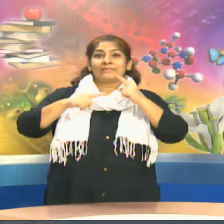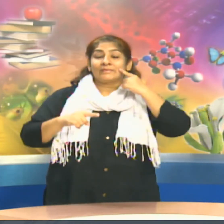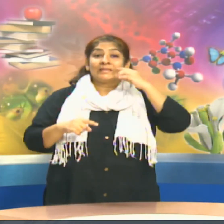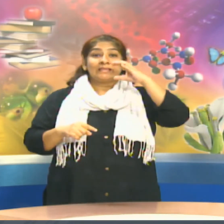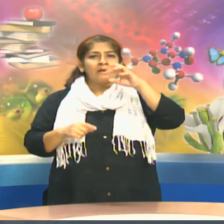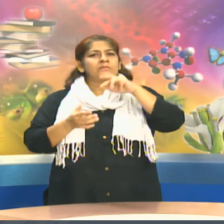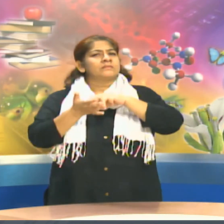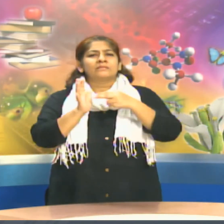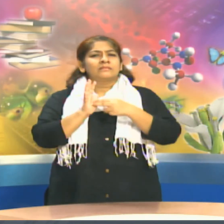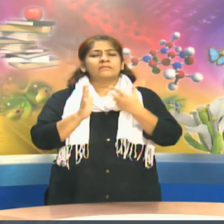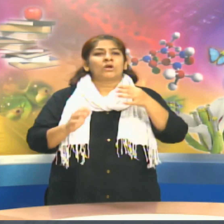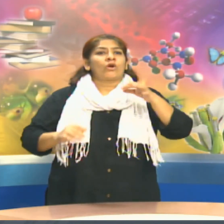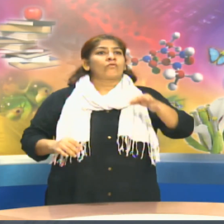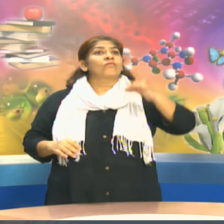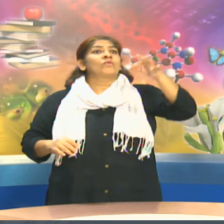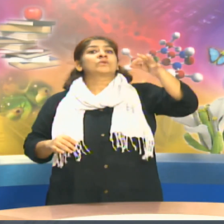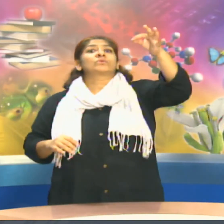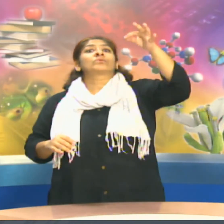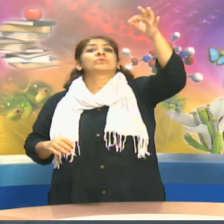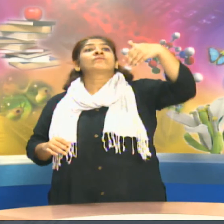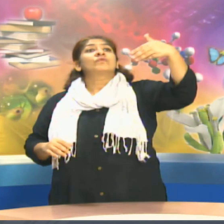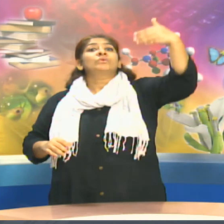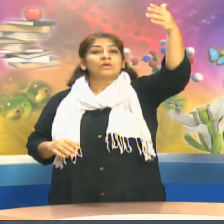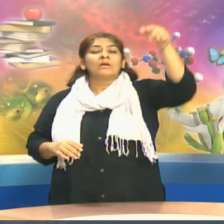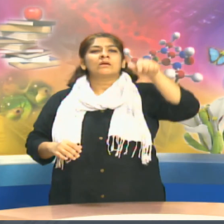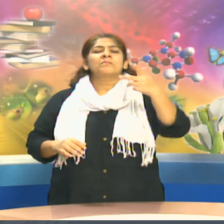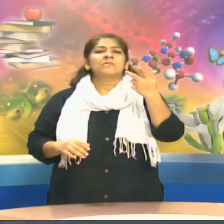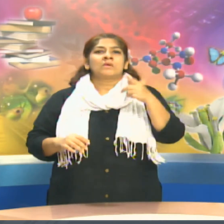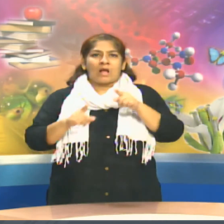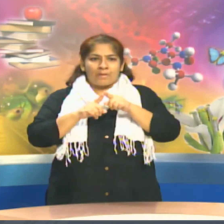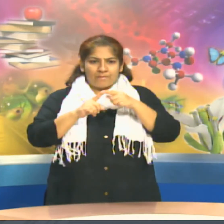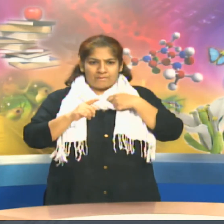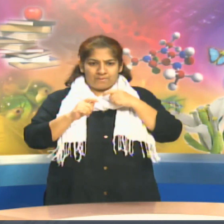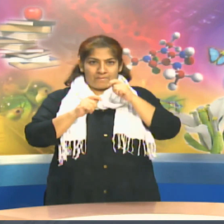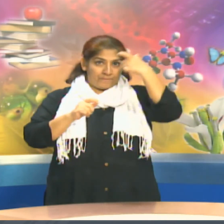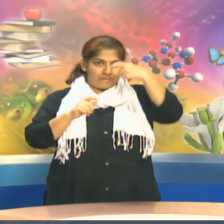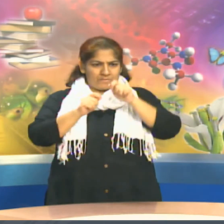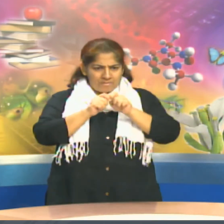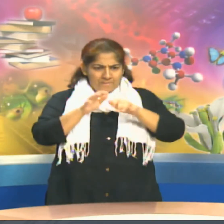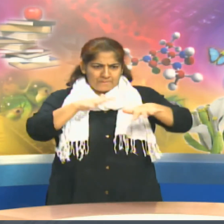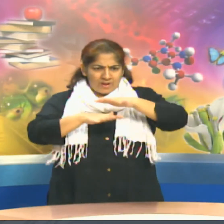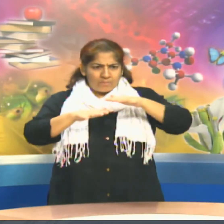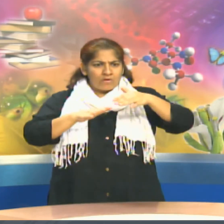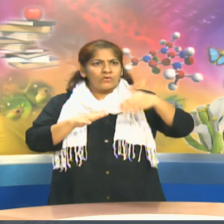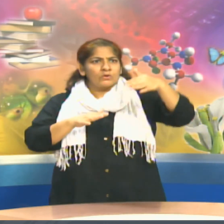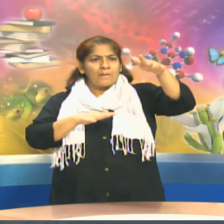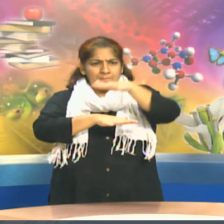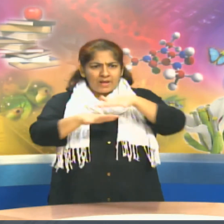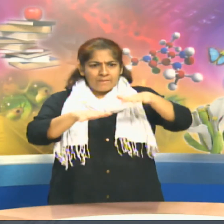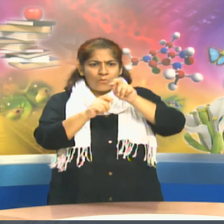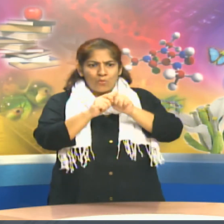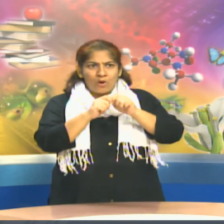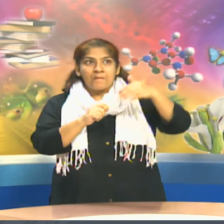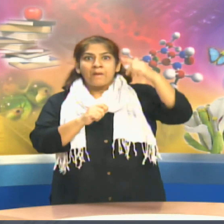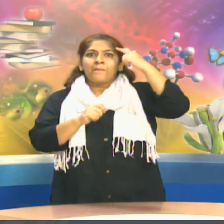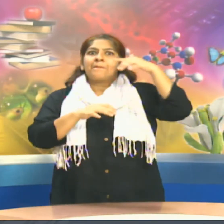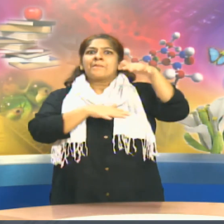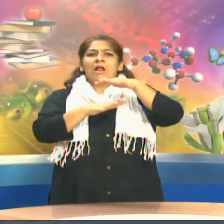futuristic. What does it mean? For example, we imagine about the future, it